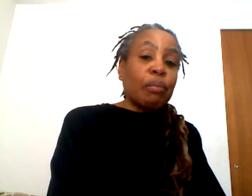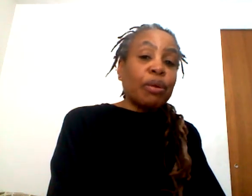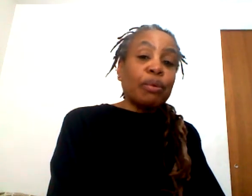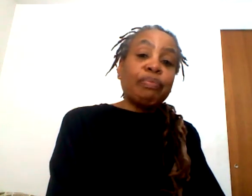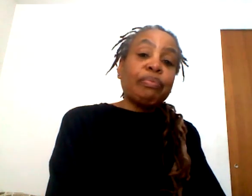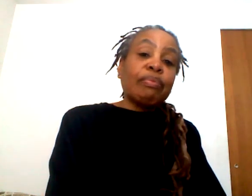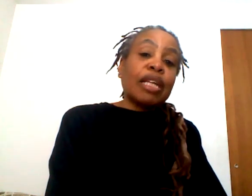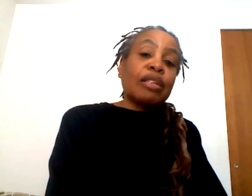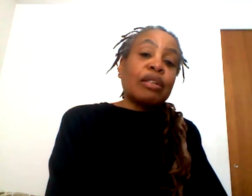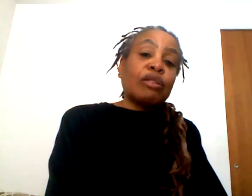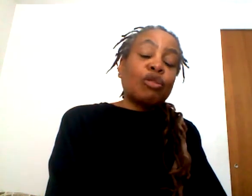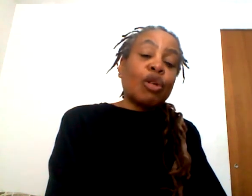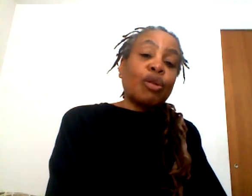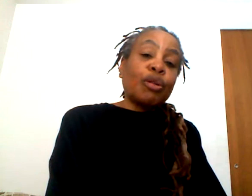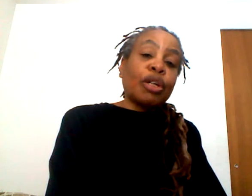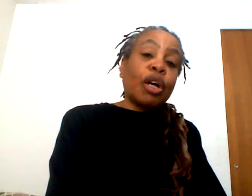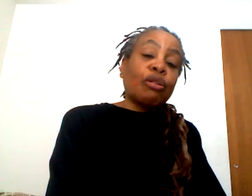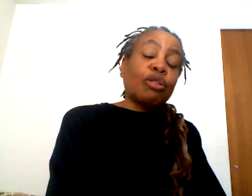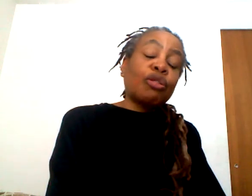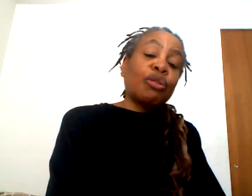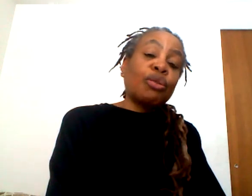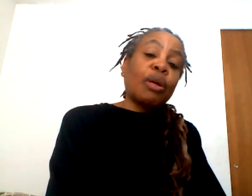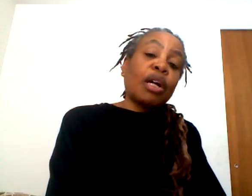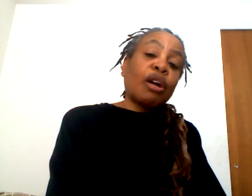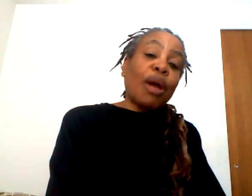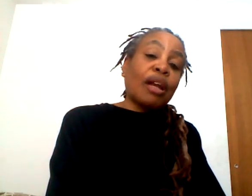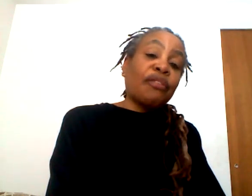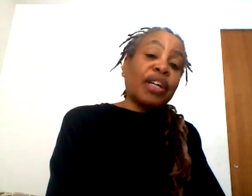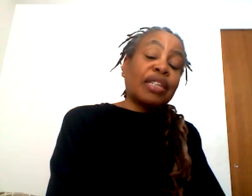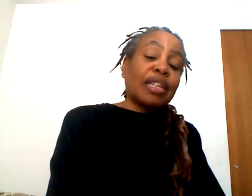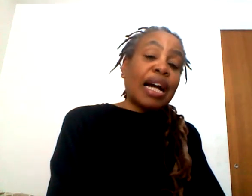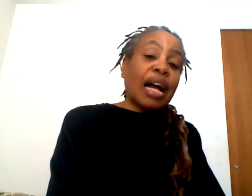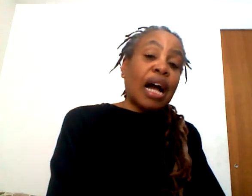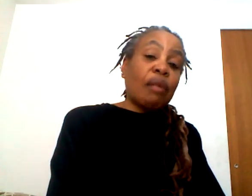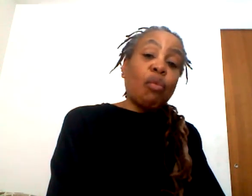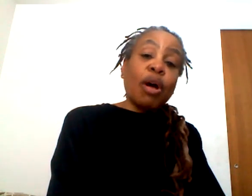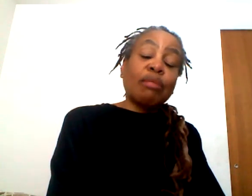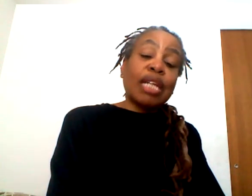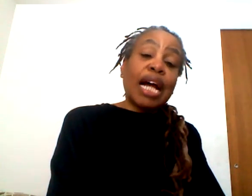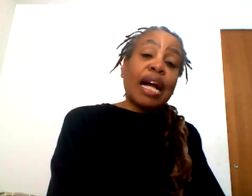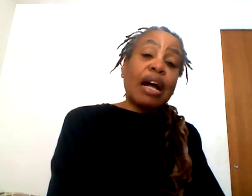you. So you can go to carralaficklin.com, welcome.com,